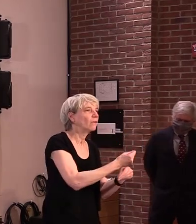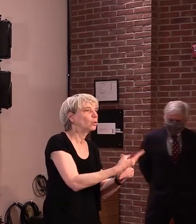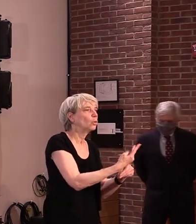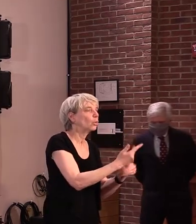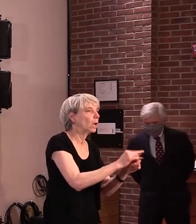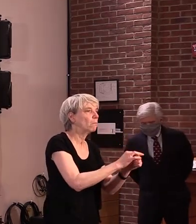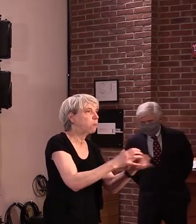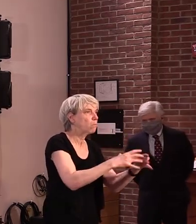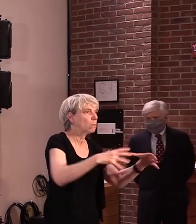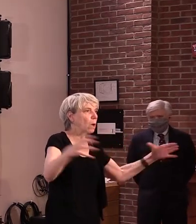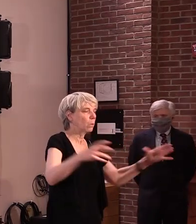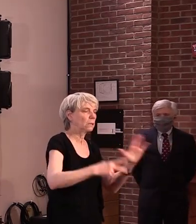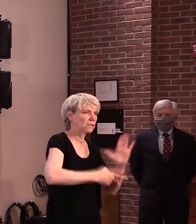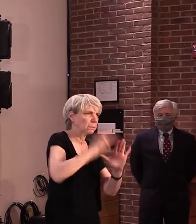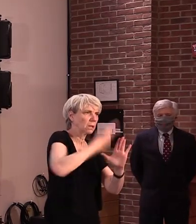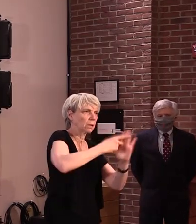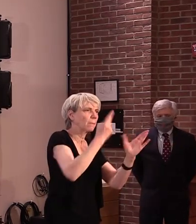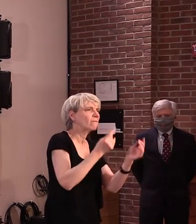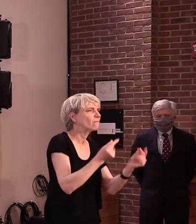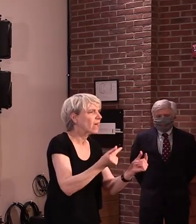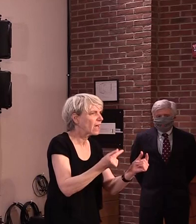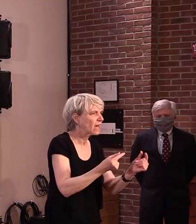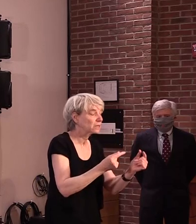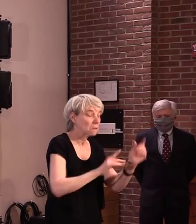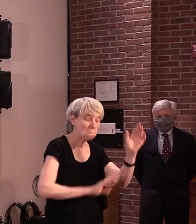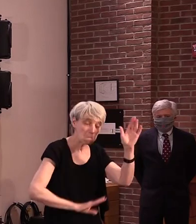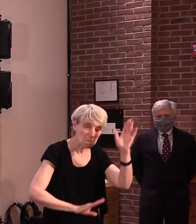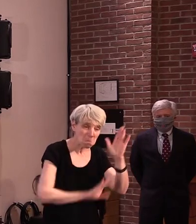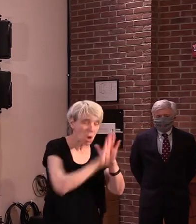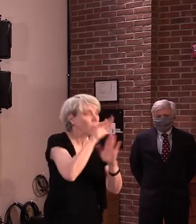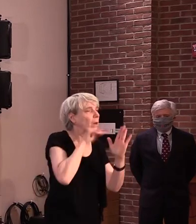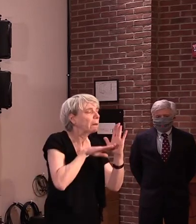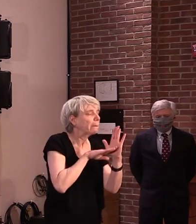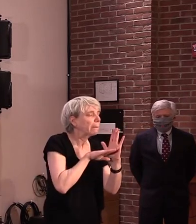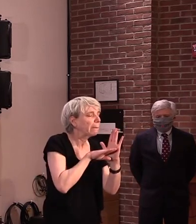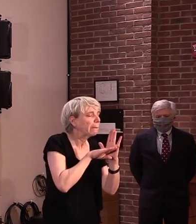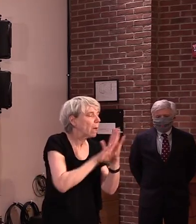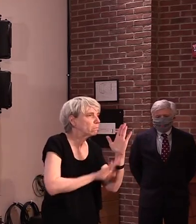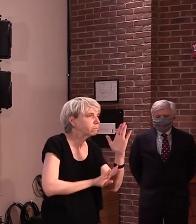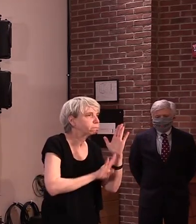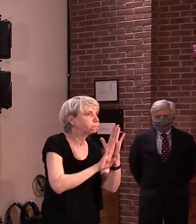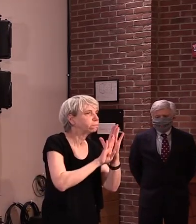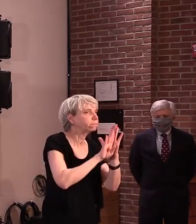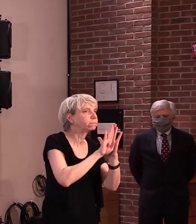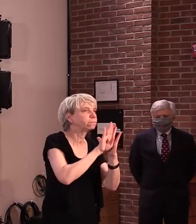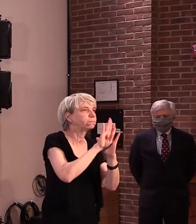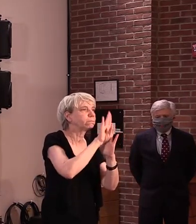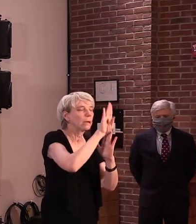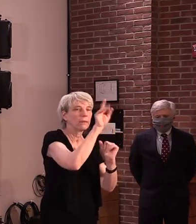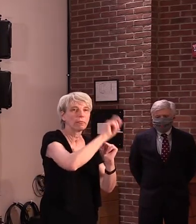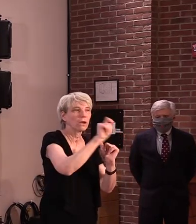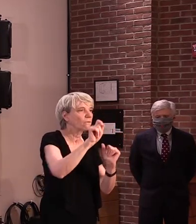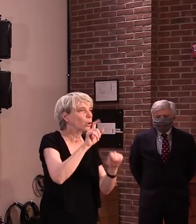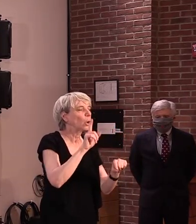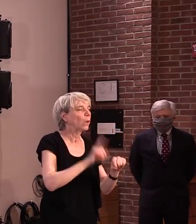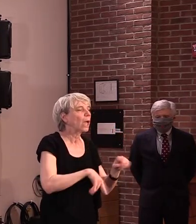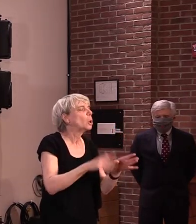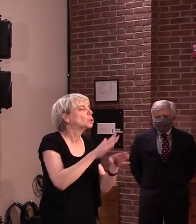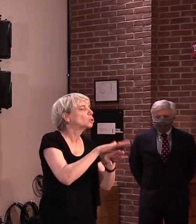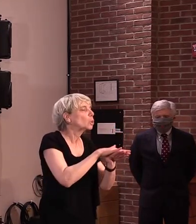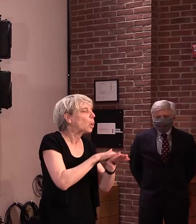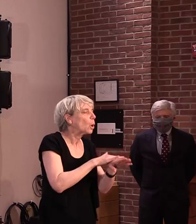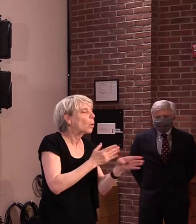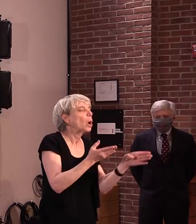you're seeing that the exponential growth has gone so wild that you really have no other strategy left to deal